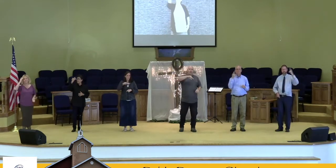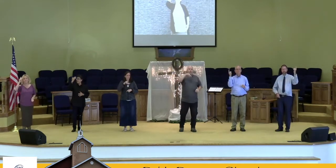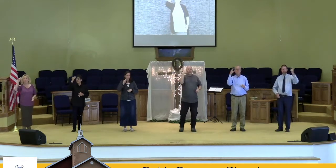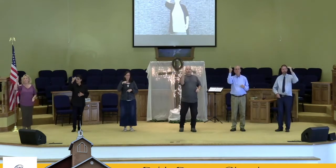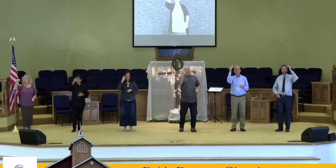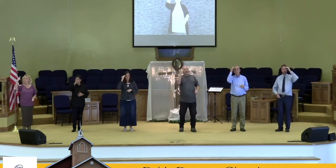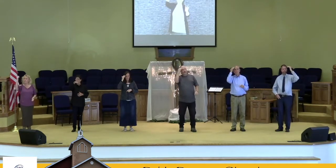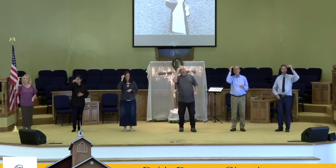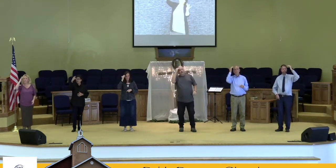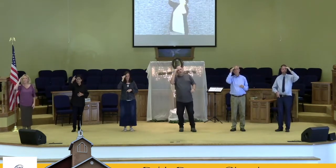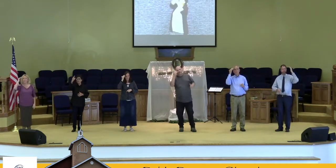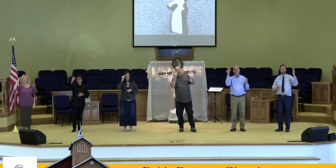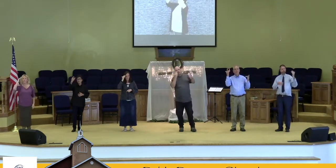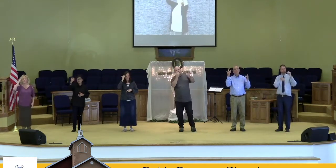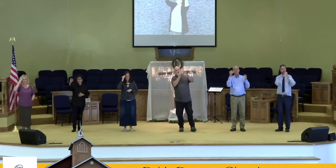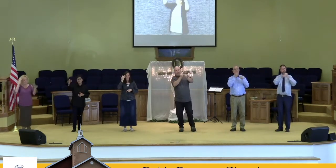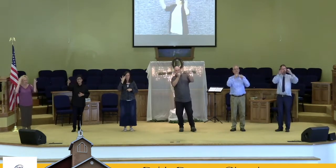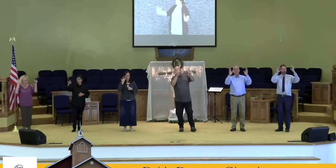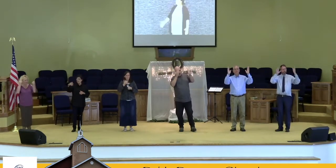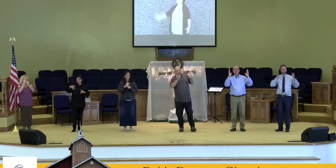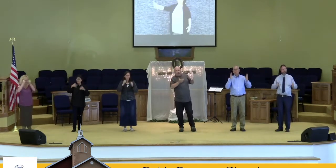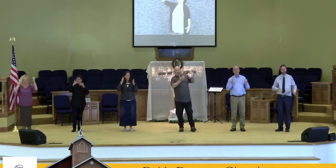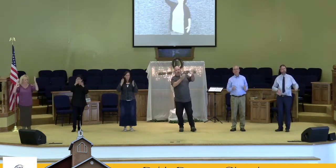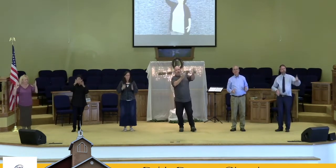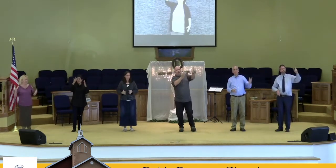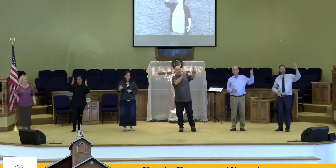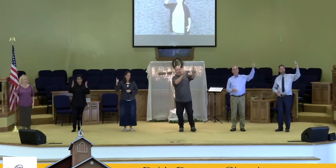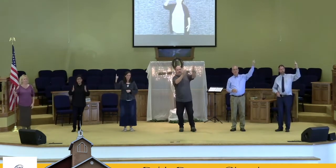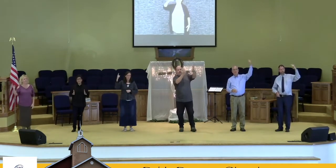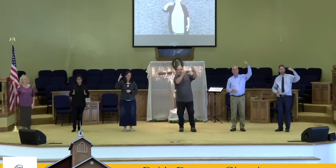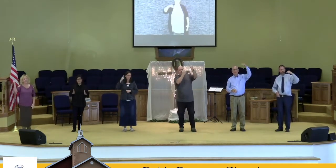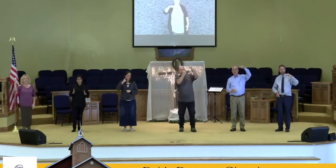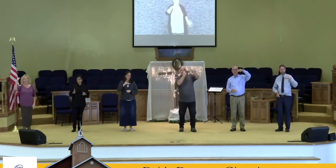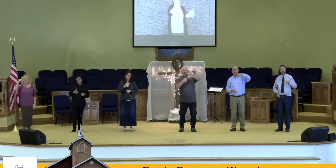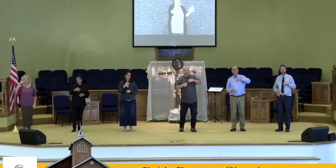If they but knew why the Savior came,